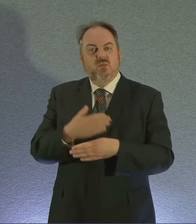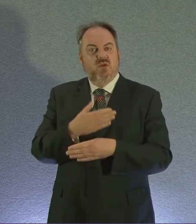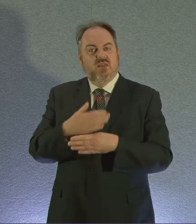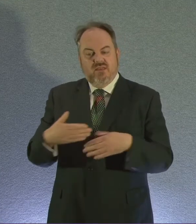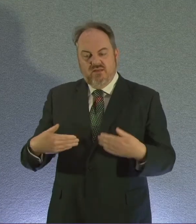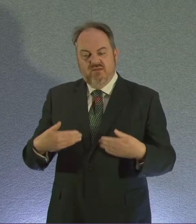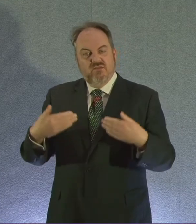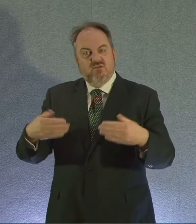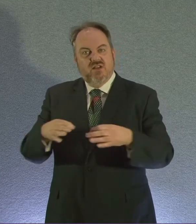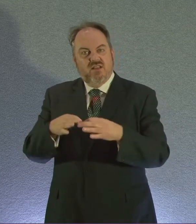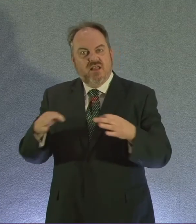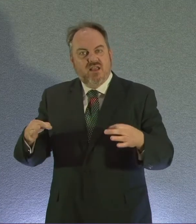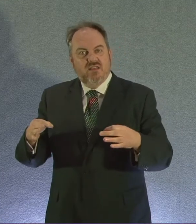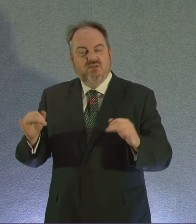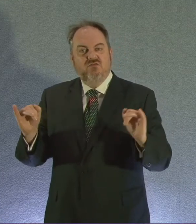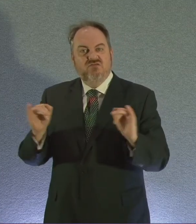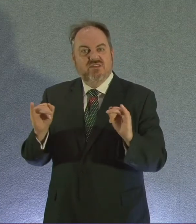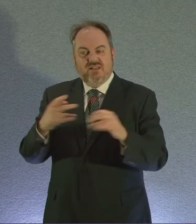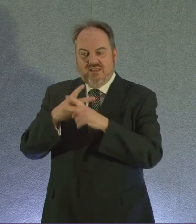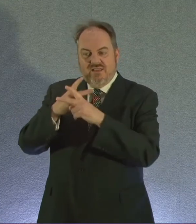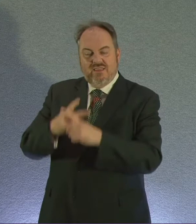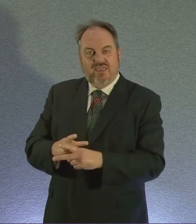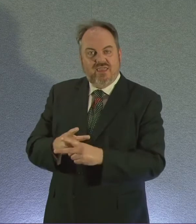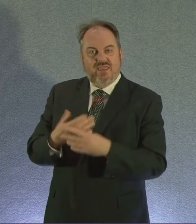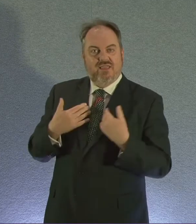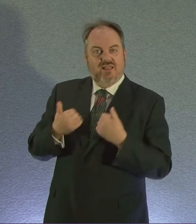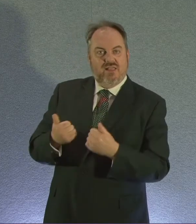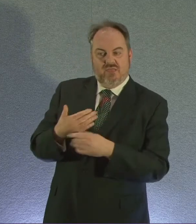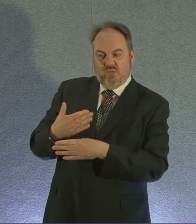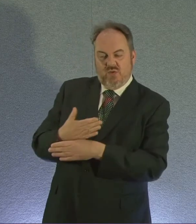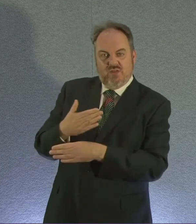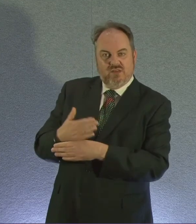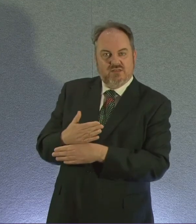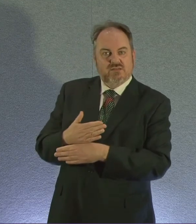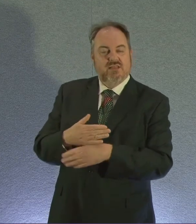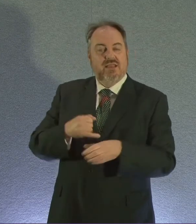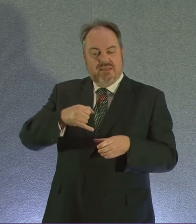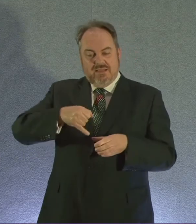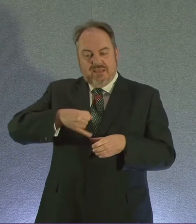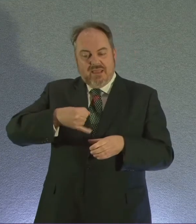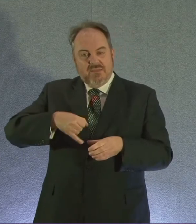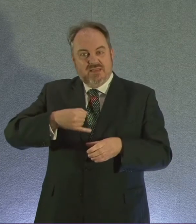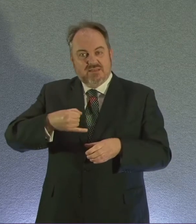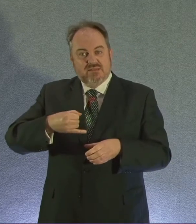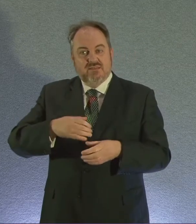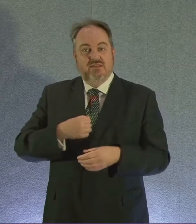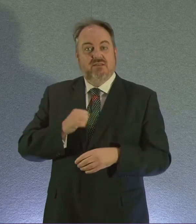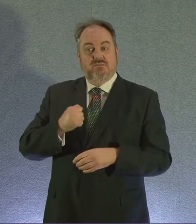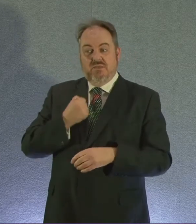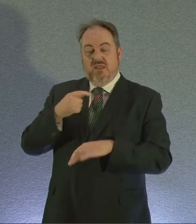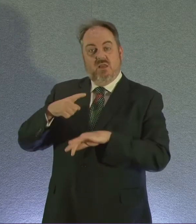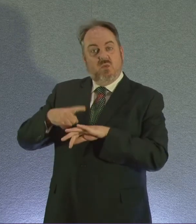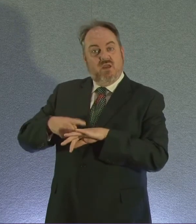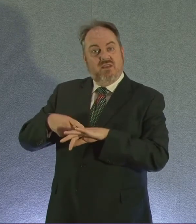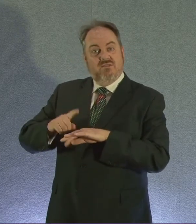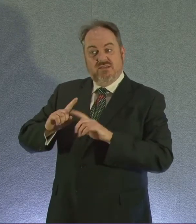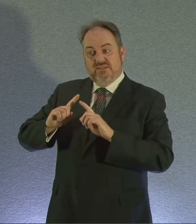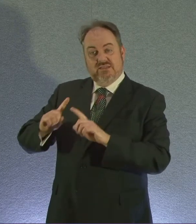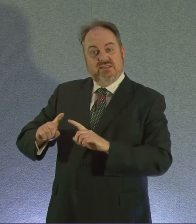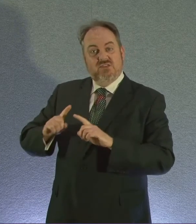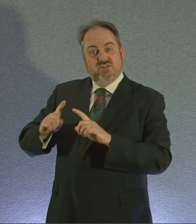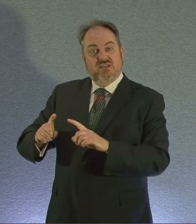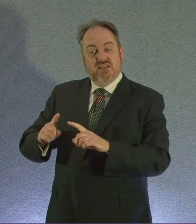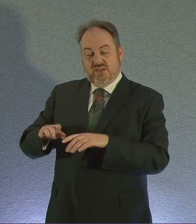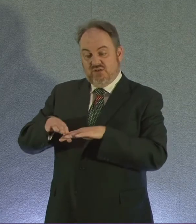our critical care wards, in our pharmacies, even in the hubs. My own wife Jill will be teaching at one of the childcare hubs